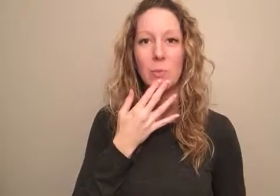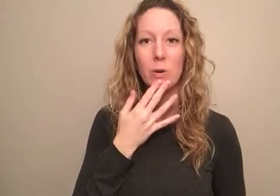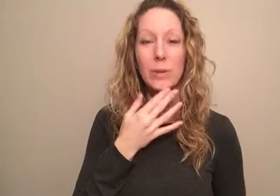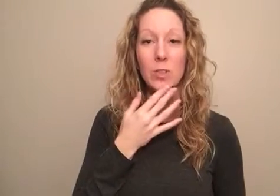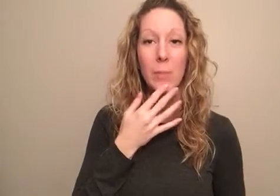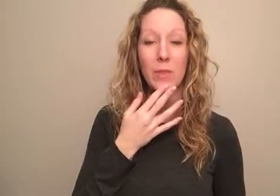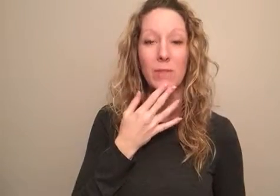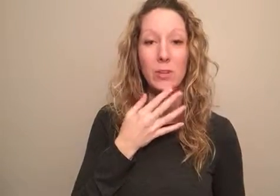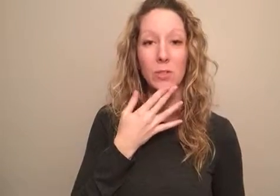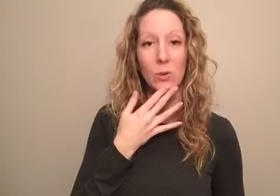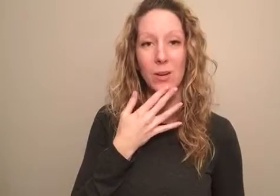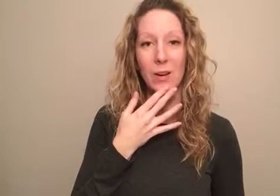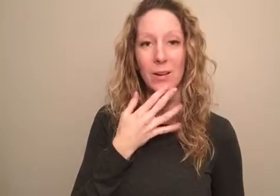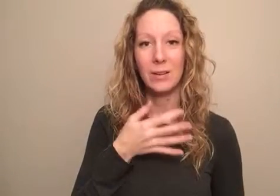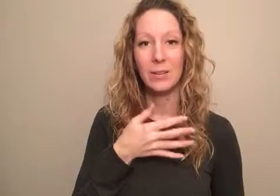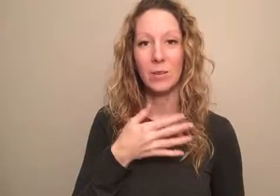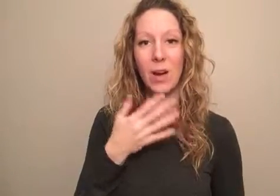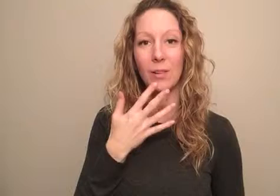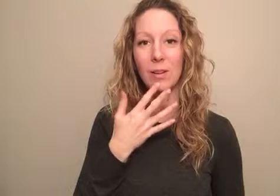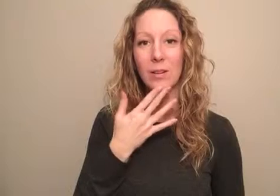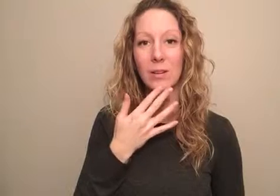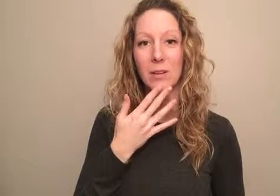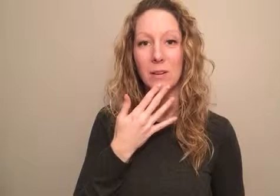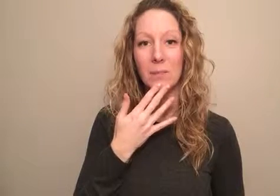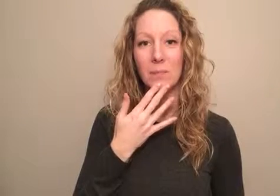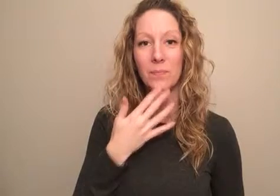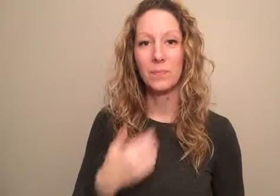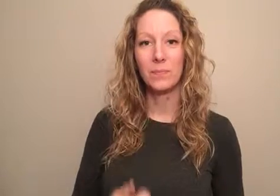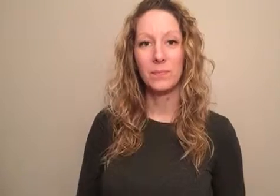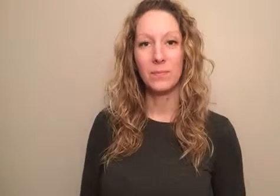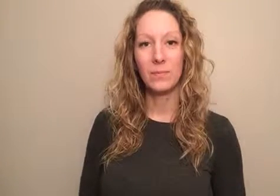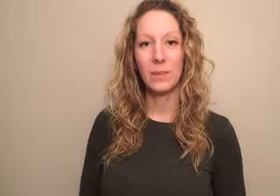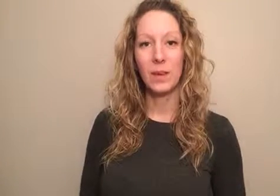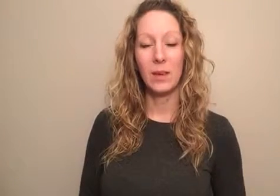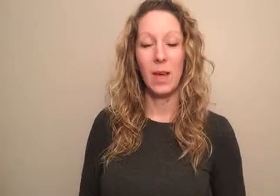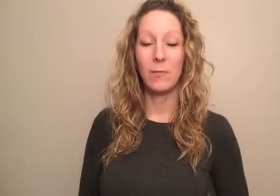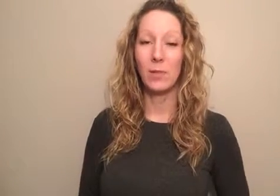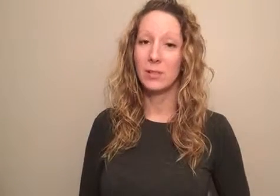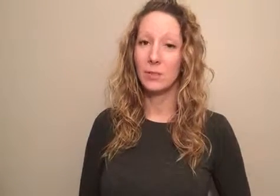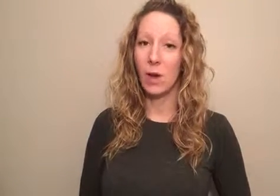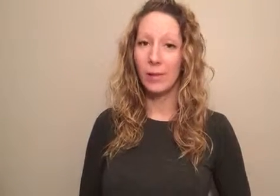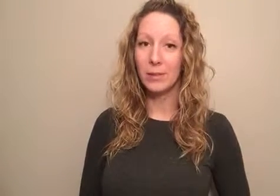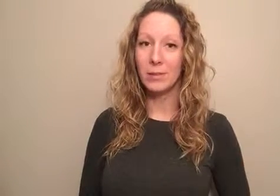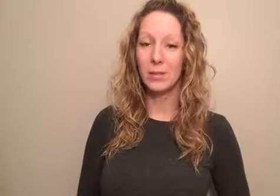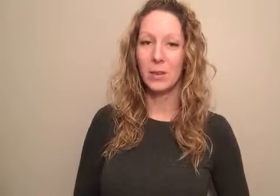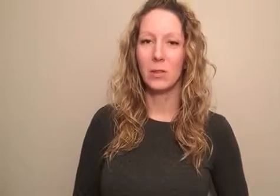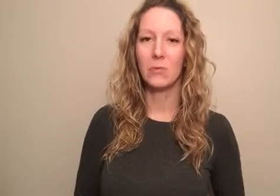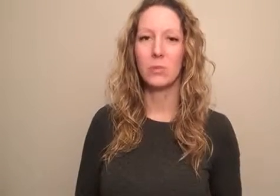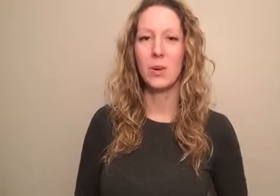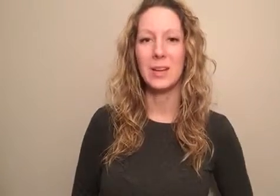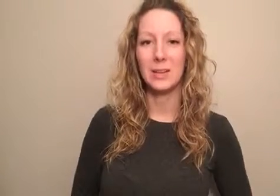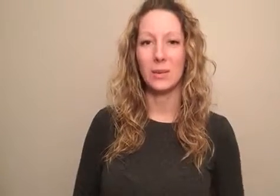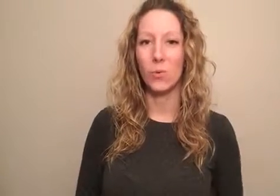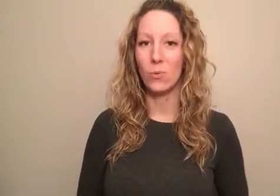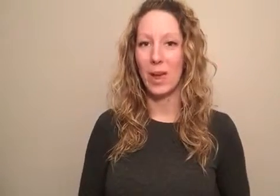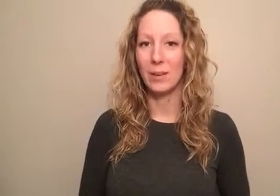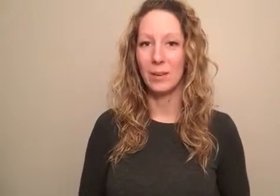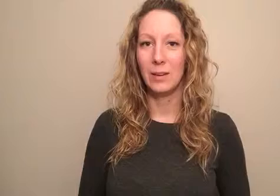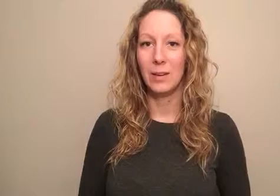pretty much tapping the first two here. So color. Okay, and for the list of colors, the first one is red. So